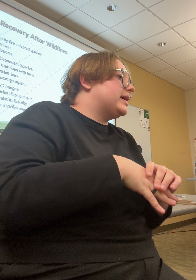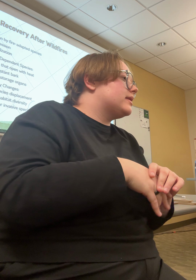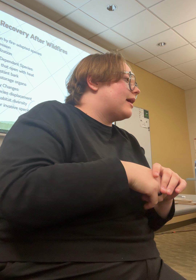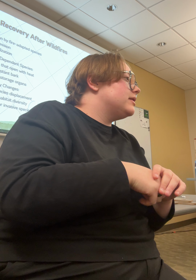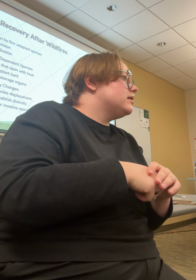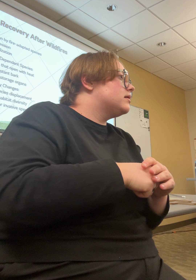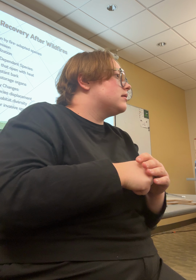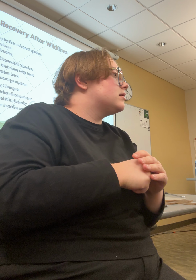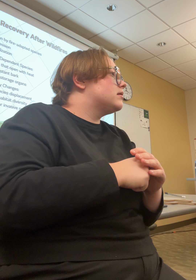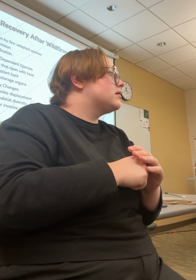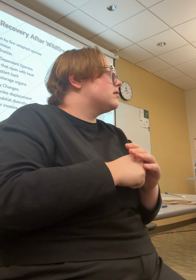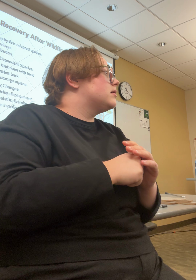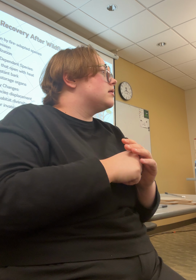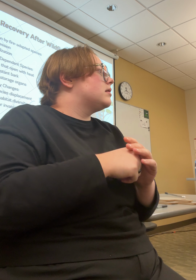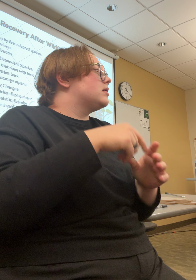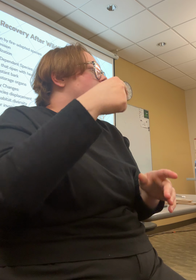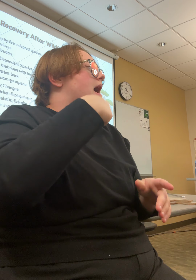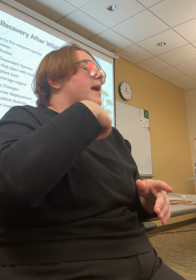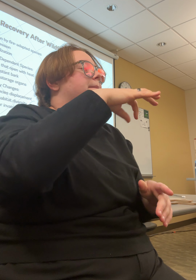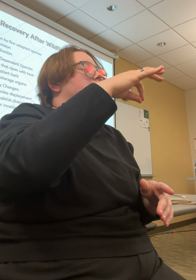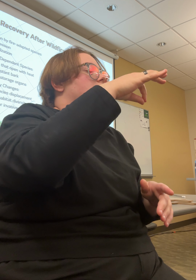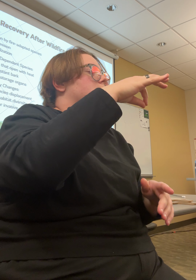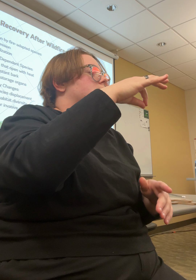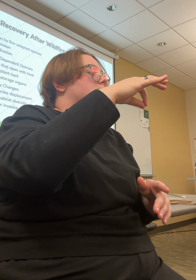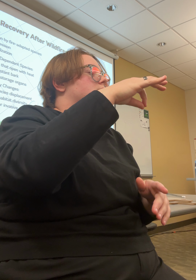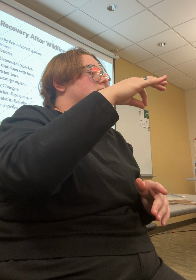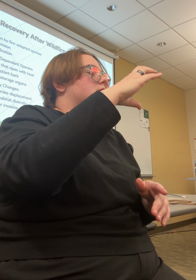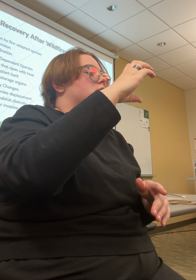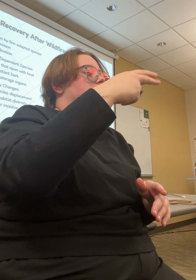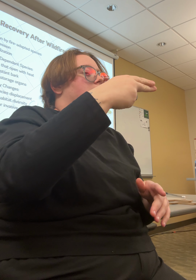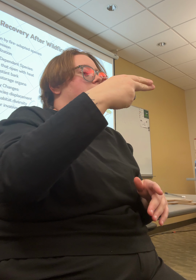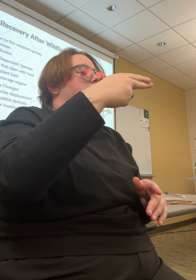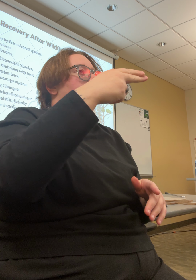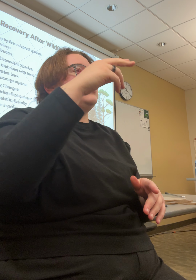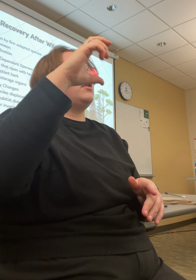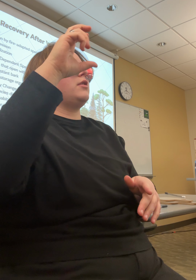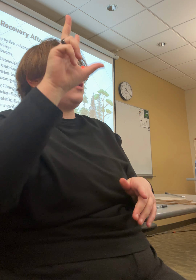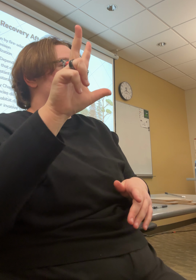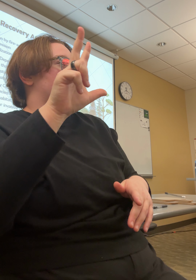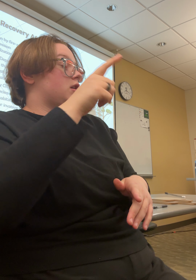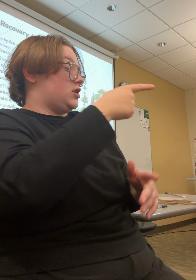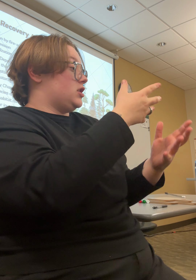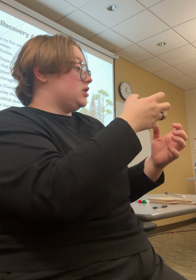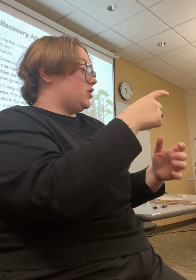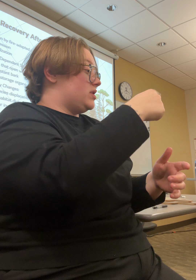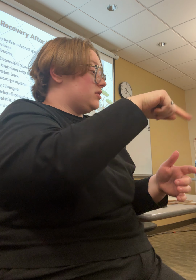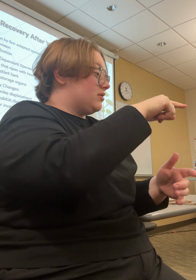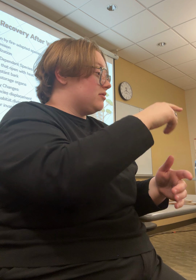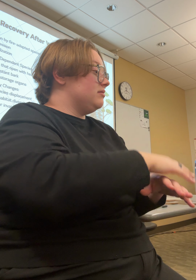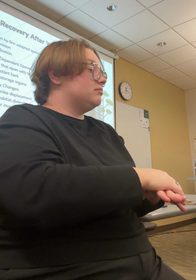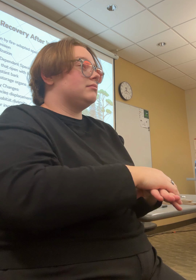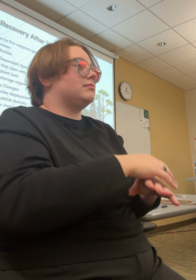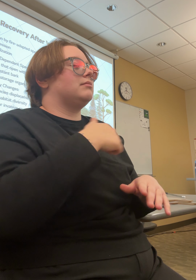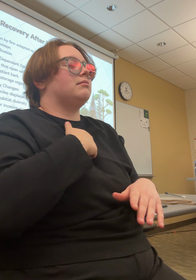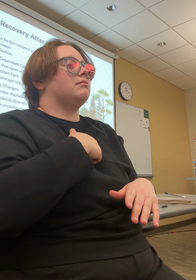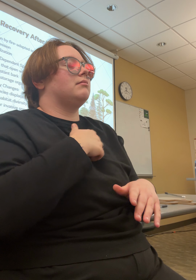that one? I You picked picked that one. I picked chapter that's okay, the okay. second one. Do you wanna Second circle after it? three. Oh, Do you want yeah. to circle? Oh my god, we're gonna die Oh, already. I